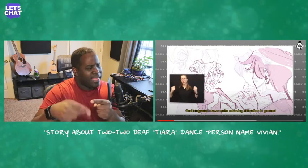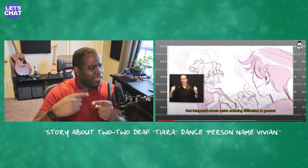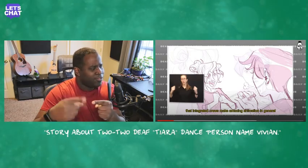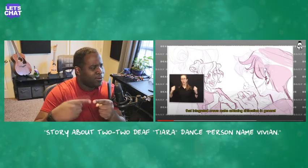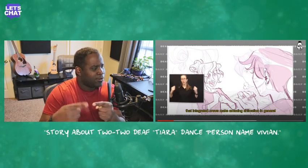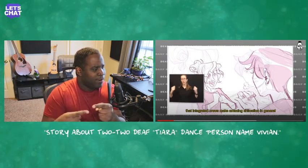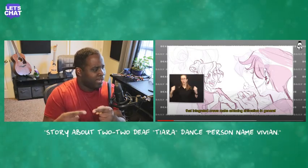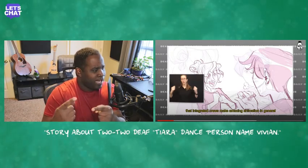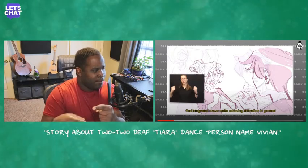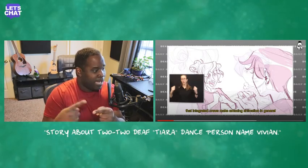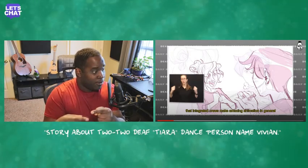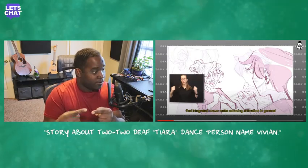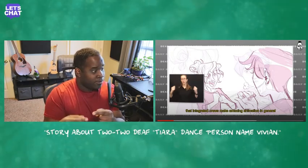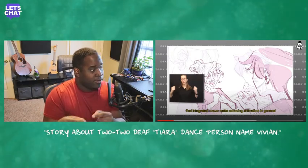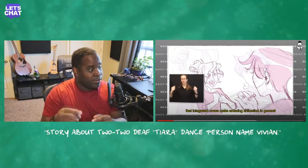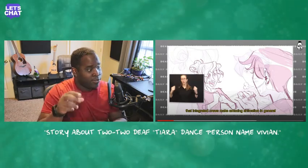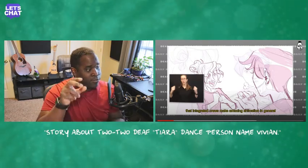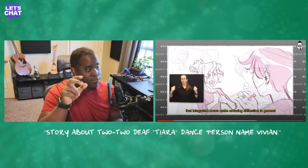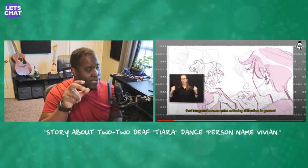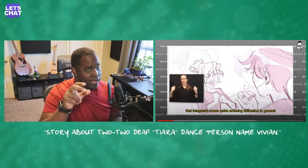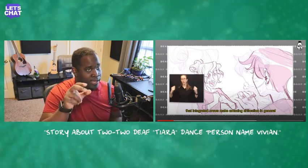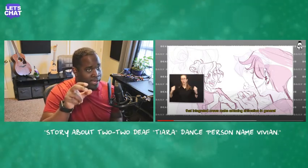but I'll do it her way. About,